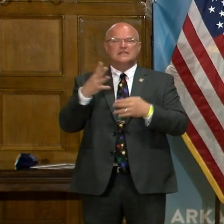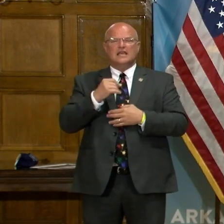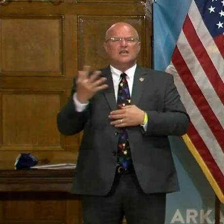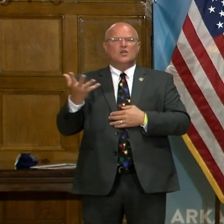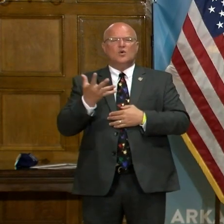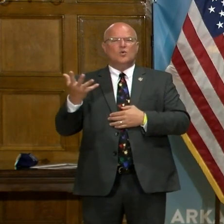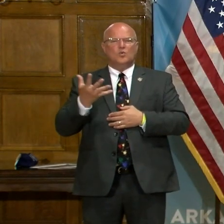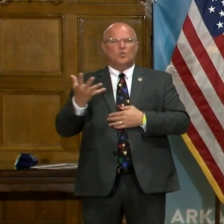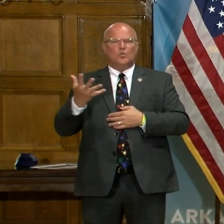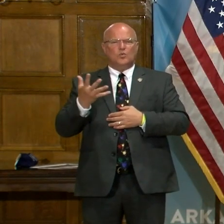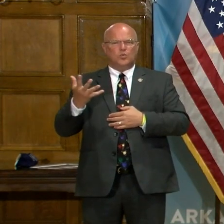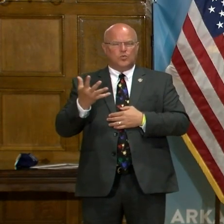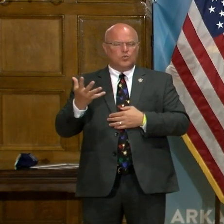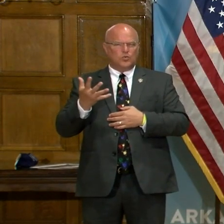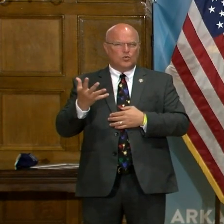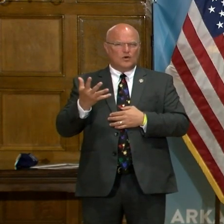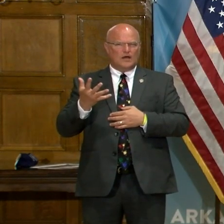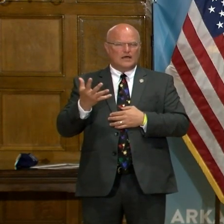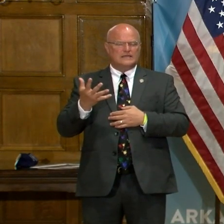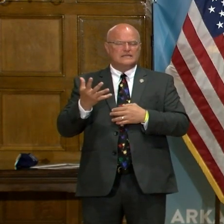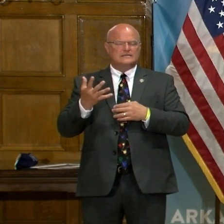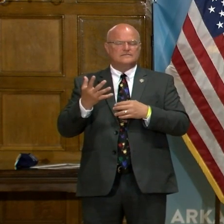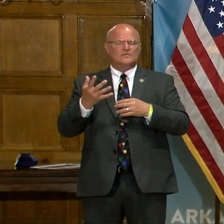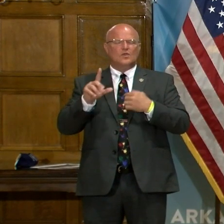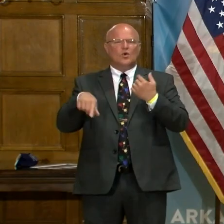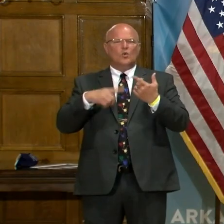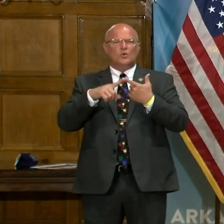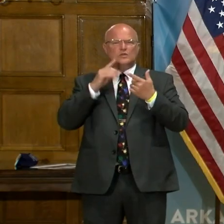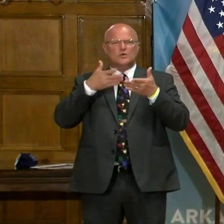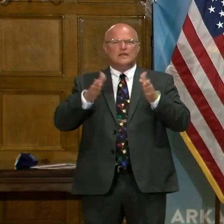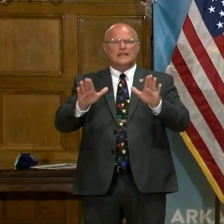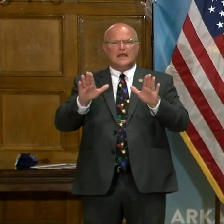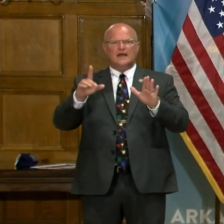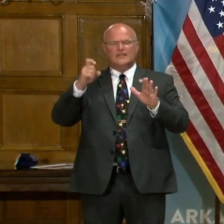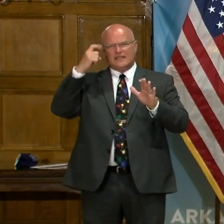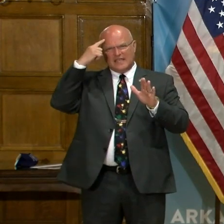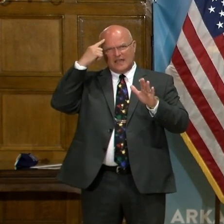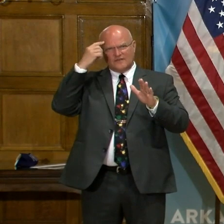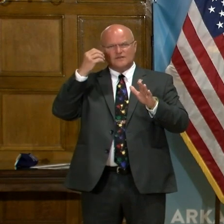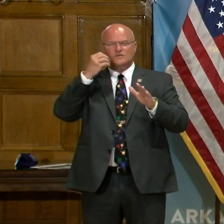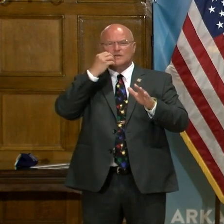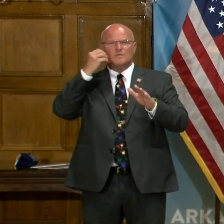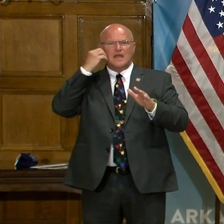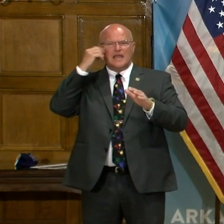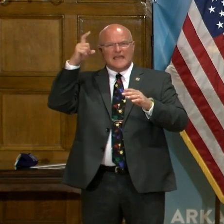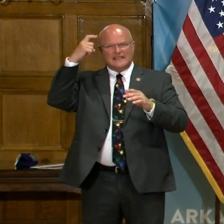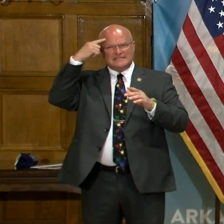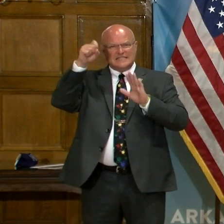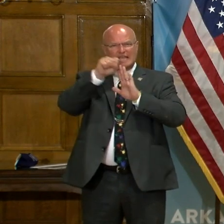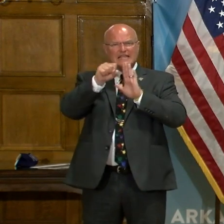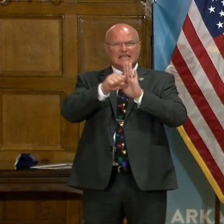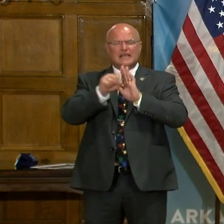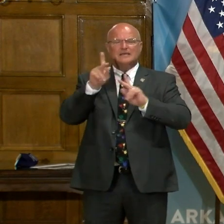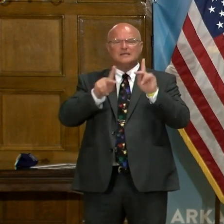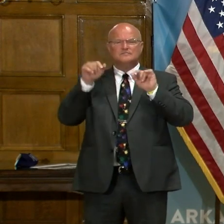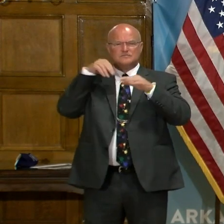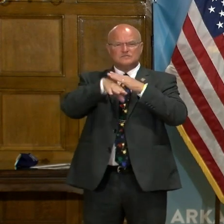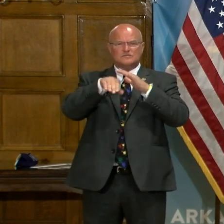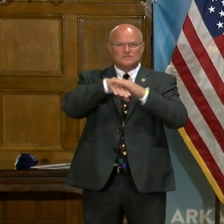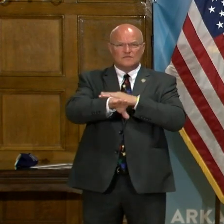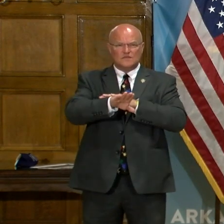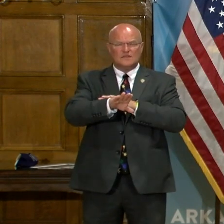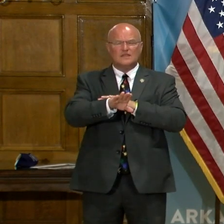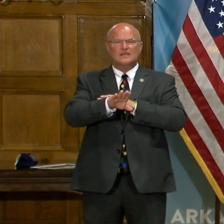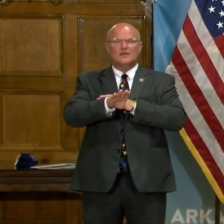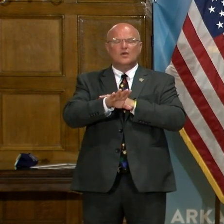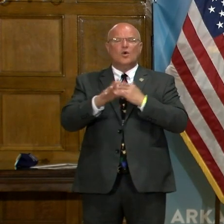then West Memphis Mayor Marco McClendon wanted me to ask you when you will allow the governor's mansion and state capitol to reopen to the public for tours.